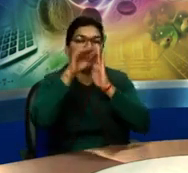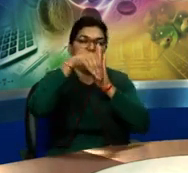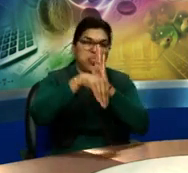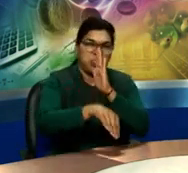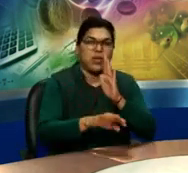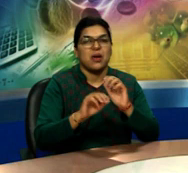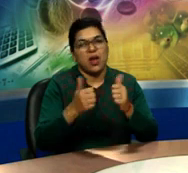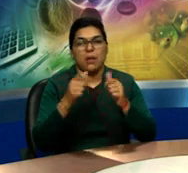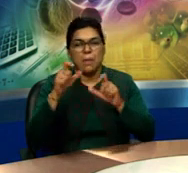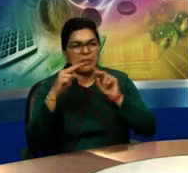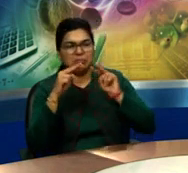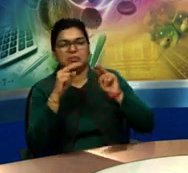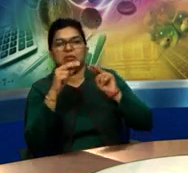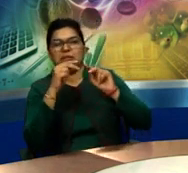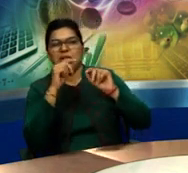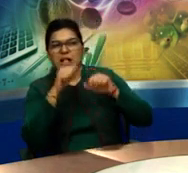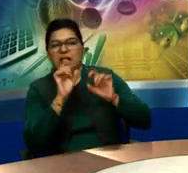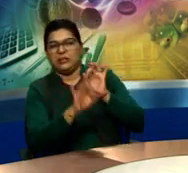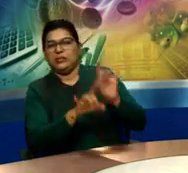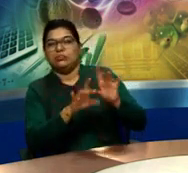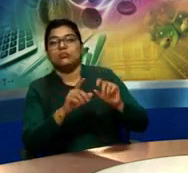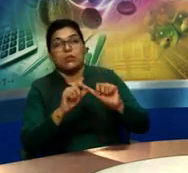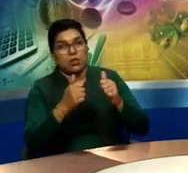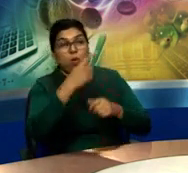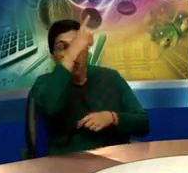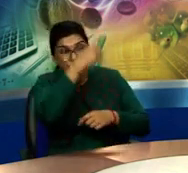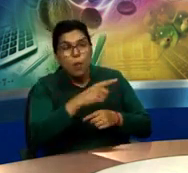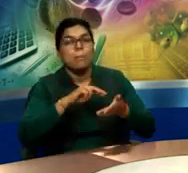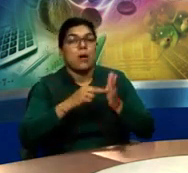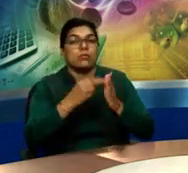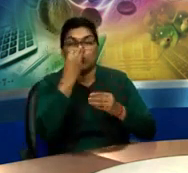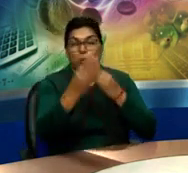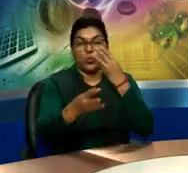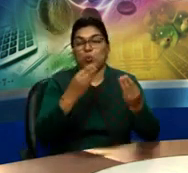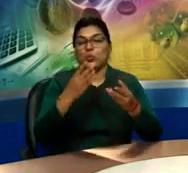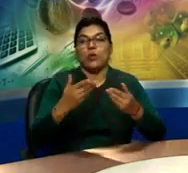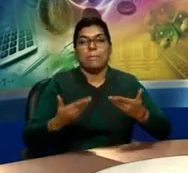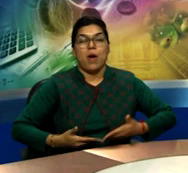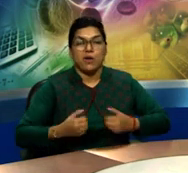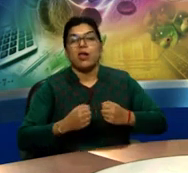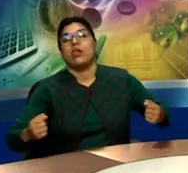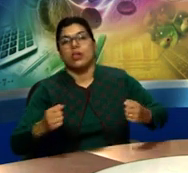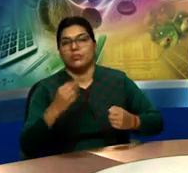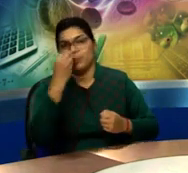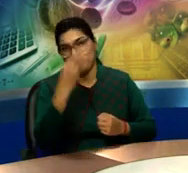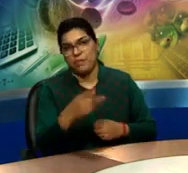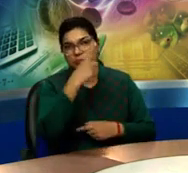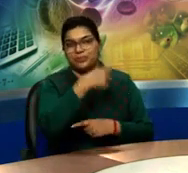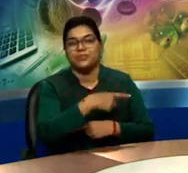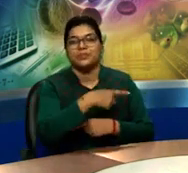it adversely affects the career prospects of the person. So all these points, which are very important,